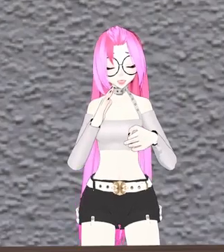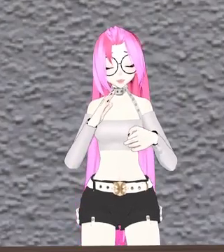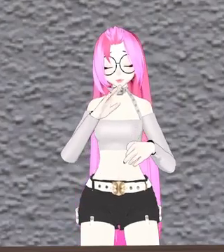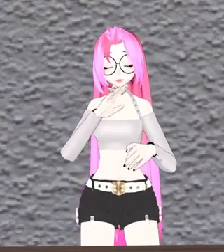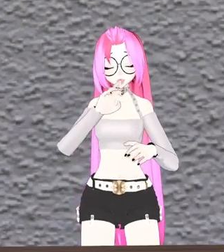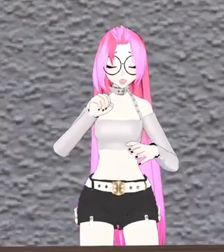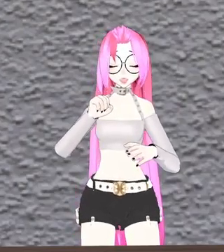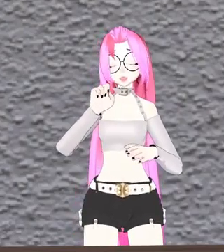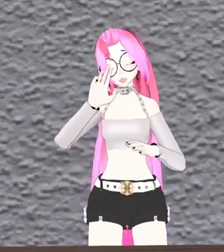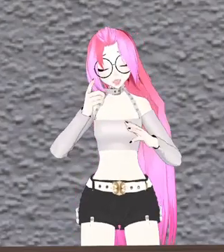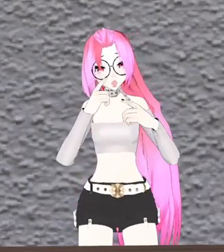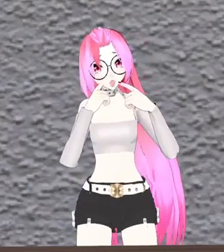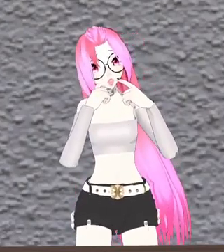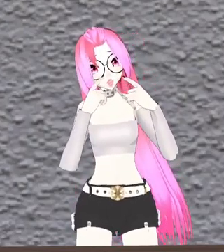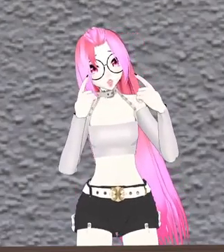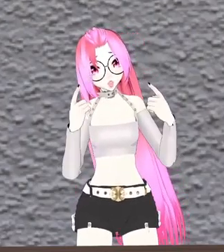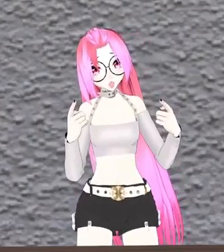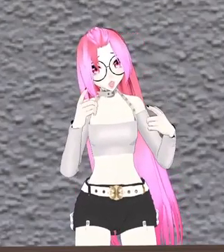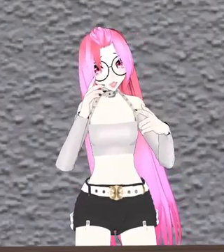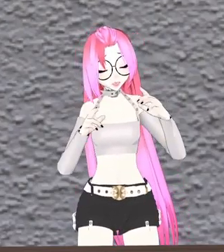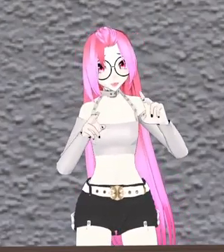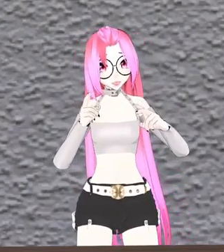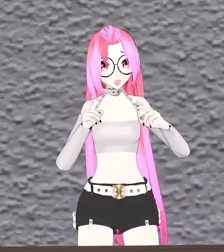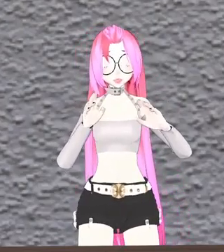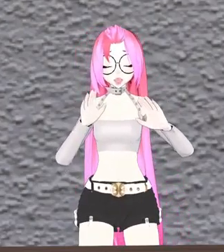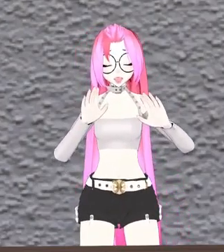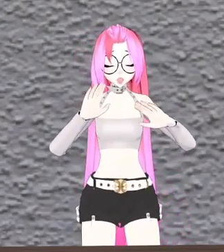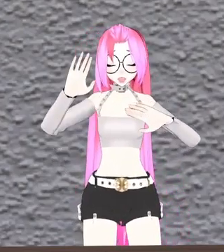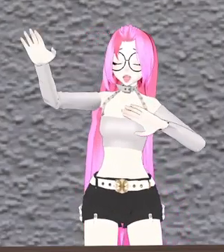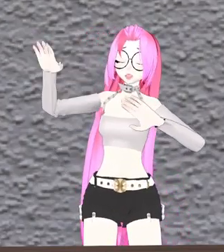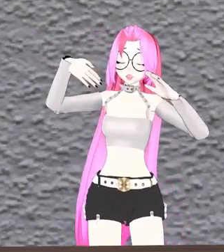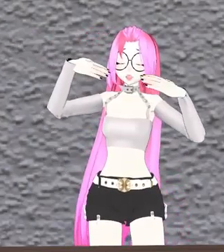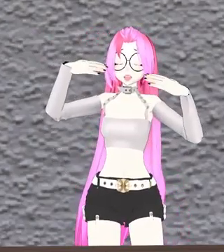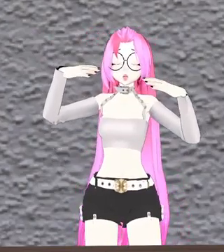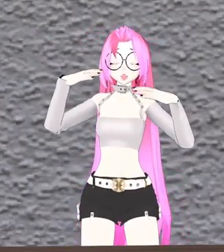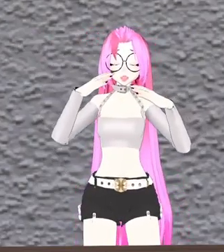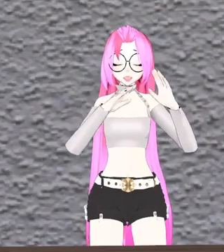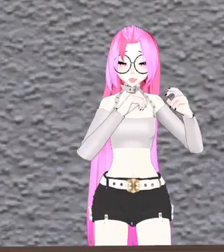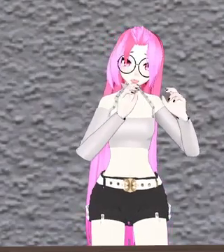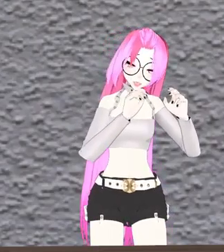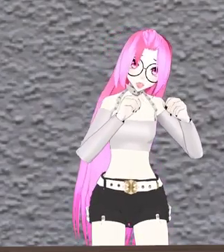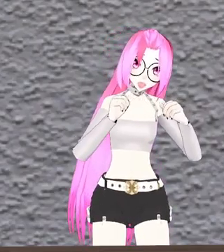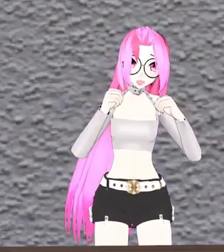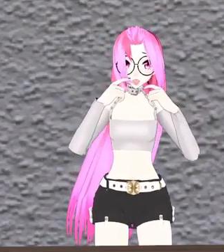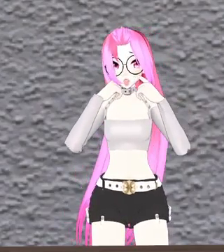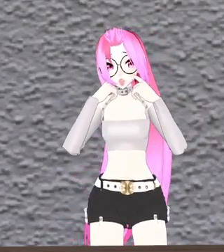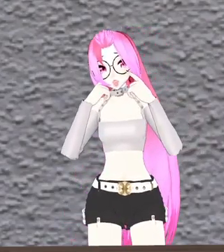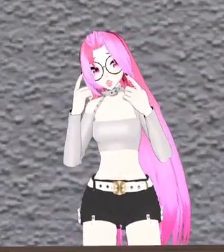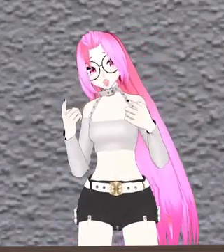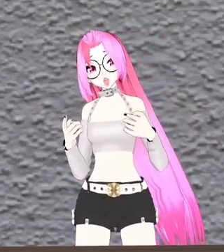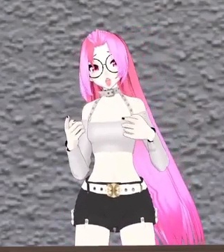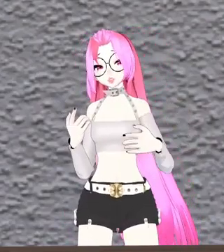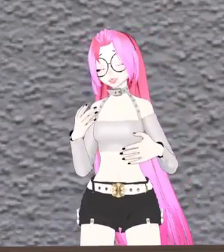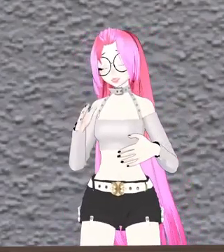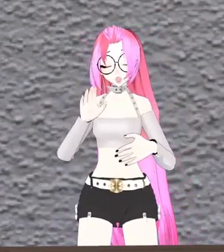experienced. Or it can be done to famous people. So it's like, oh, wow, they're super cool. We want to talk about them a lot. So we're going to give them a name sign. So